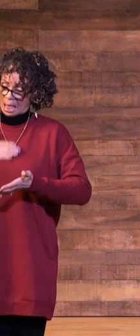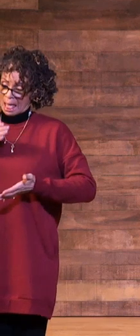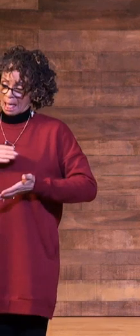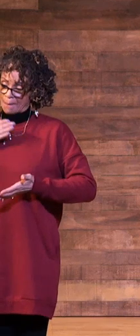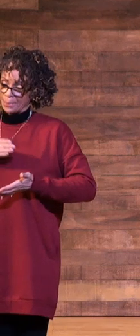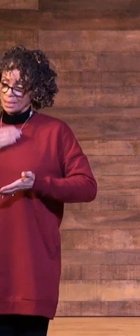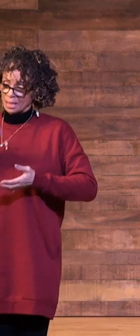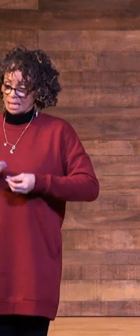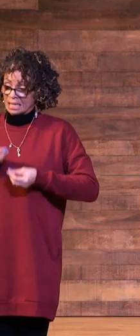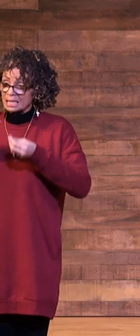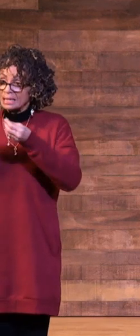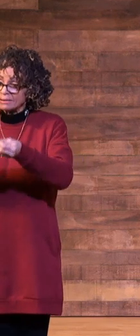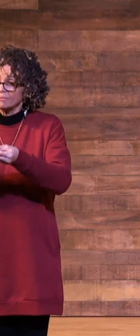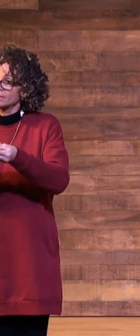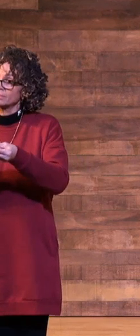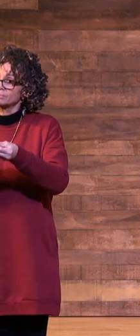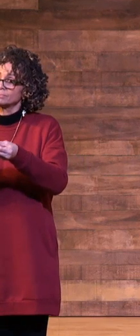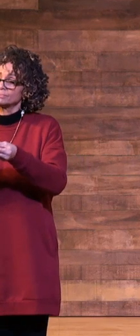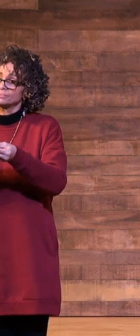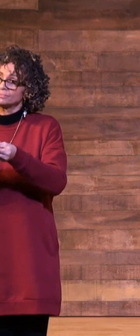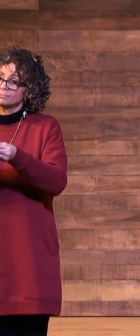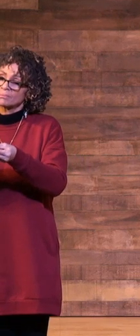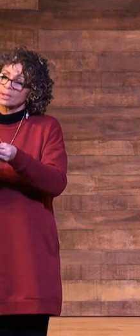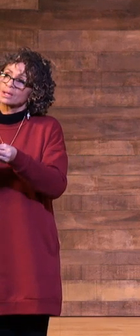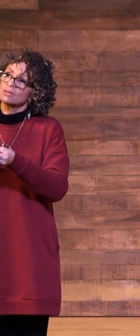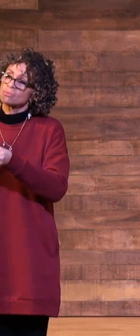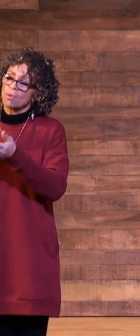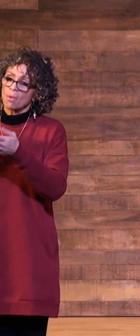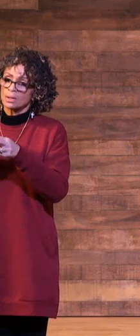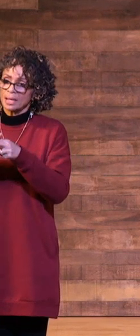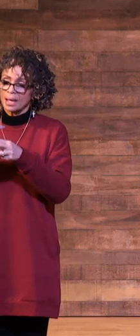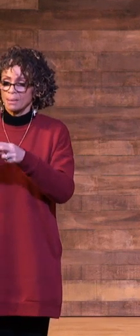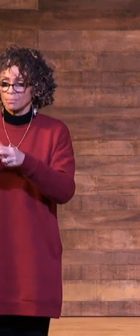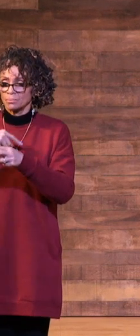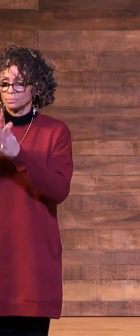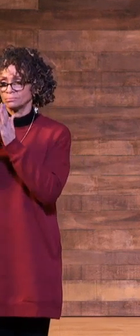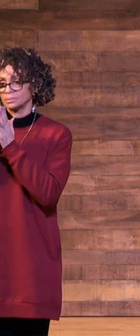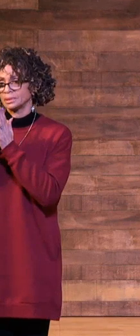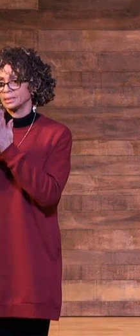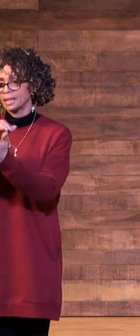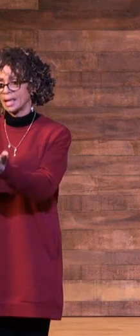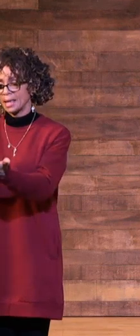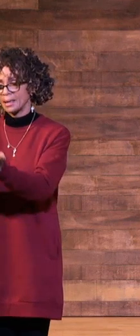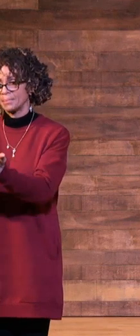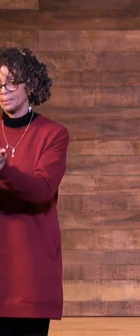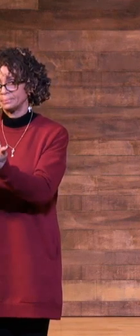helping further God's kingdom. In your name we pray. Amen.